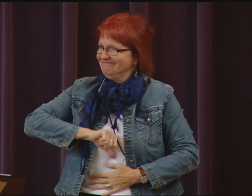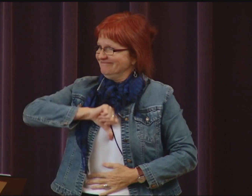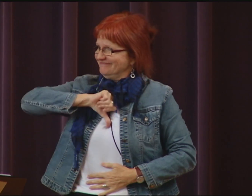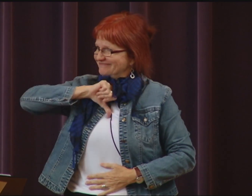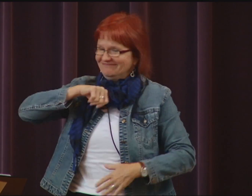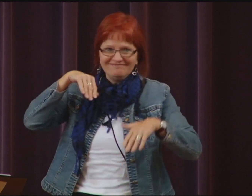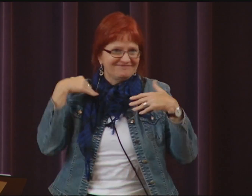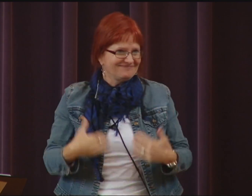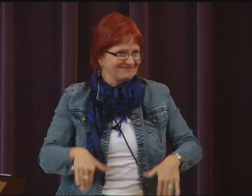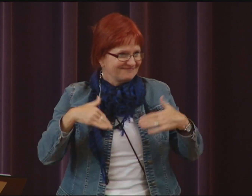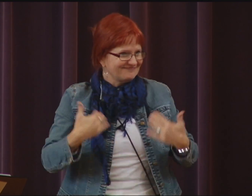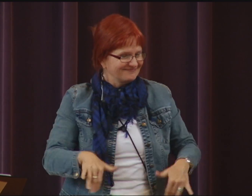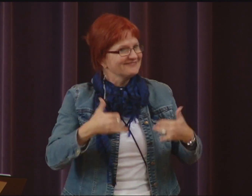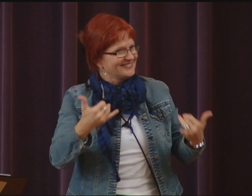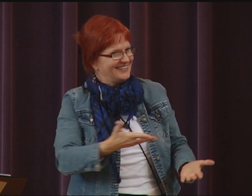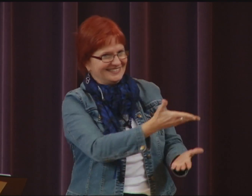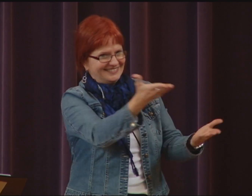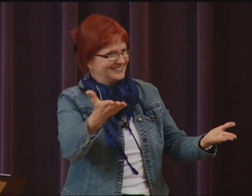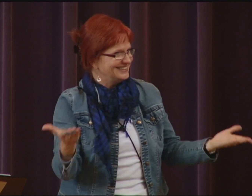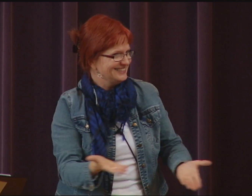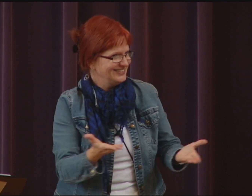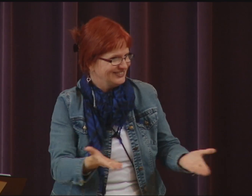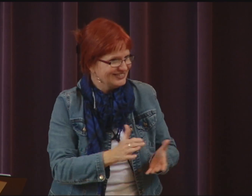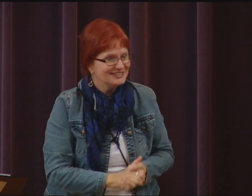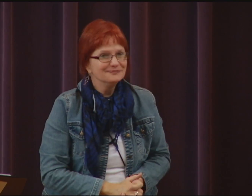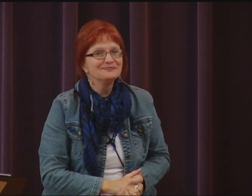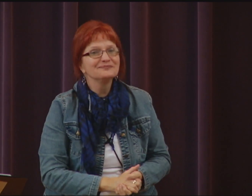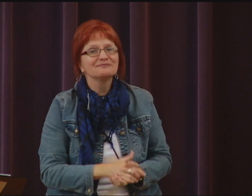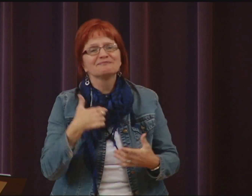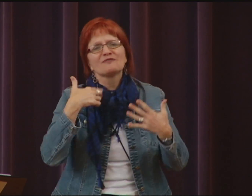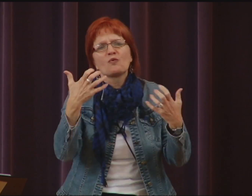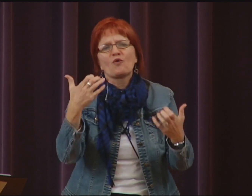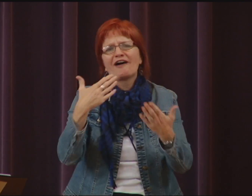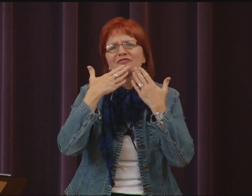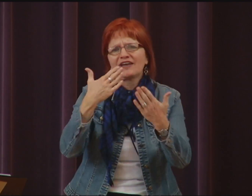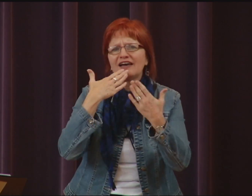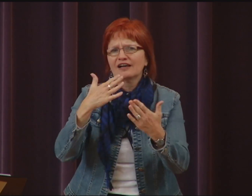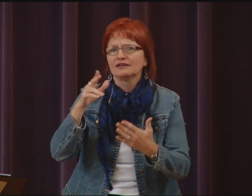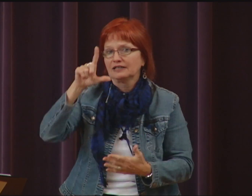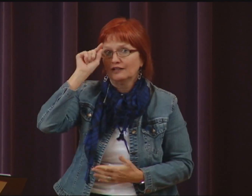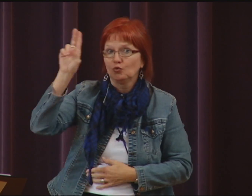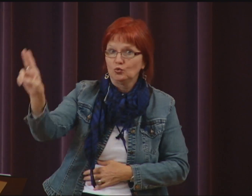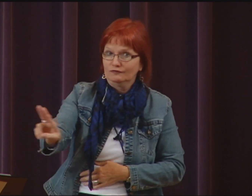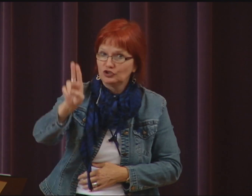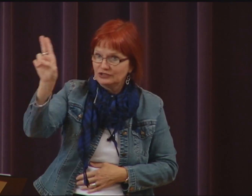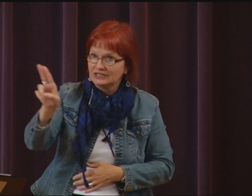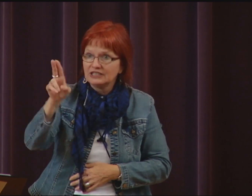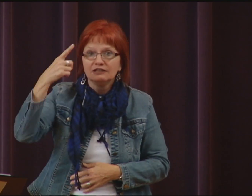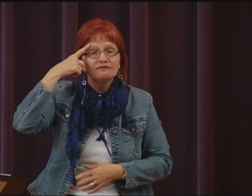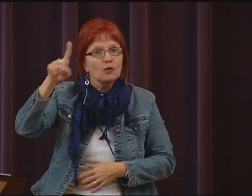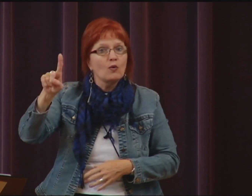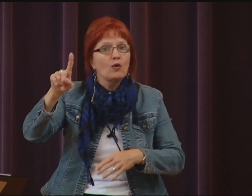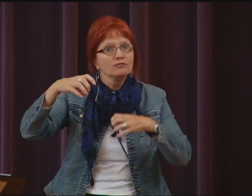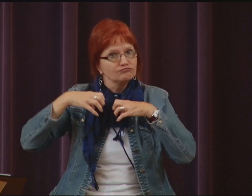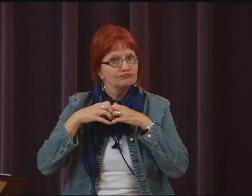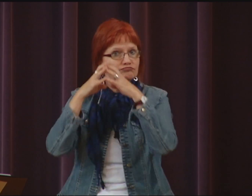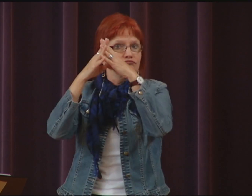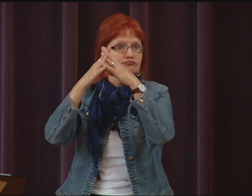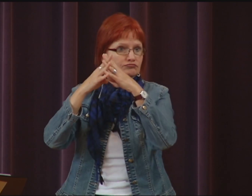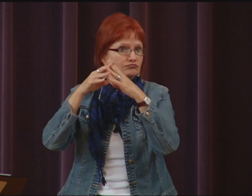back there gave me that sense of pride for all of them, and I have that same pride for all of you. I'd like to thank Gallaudet